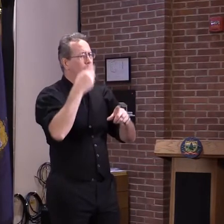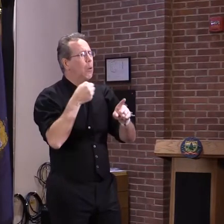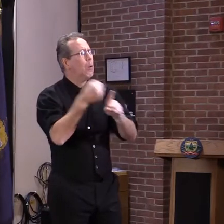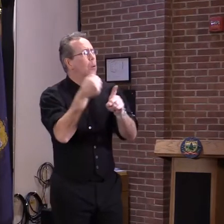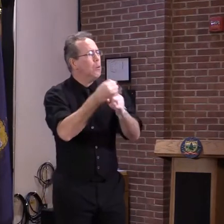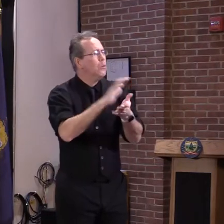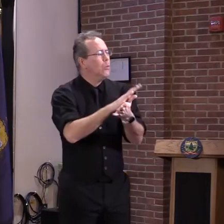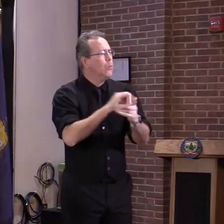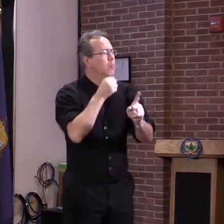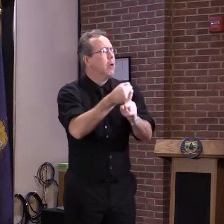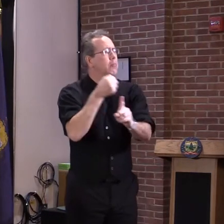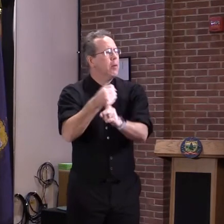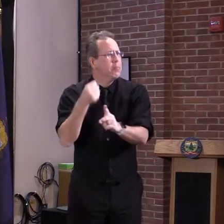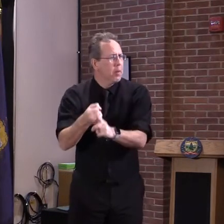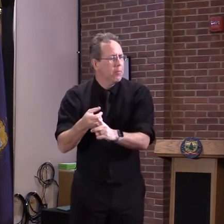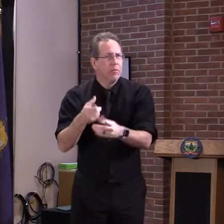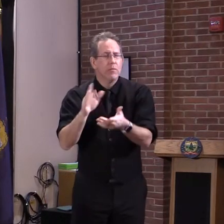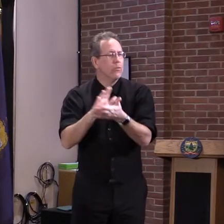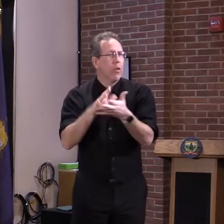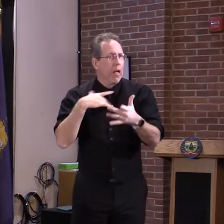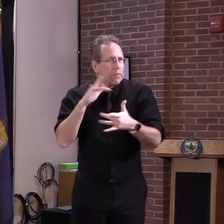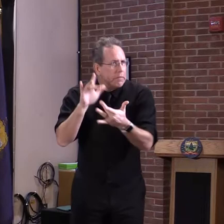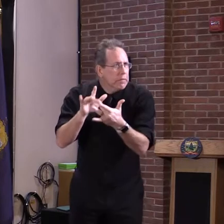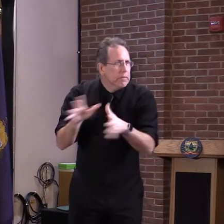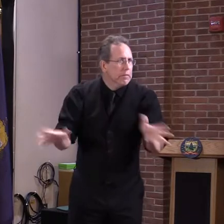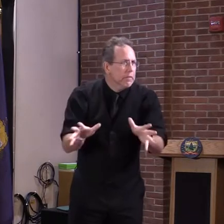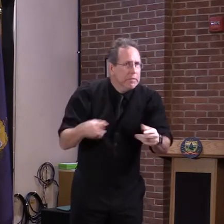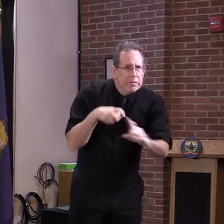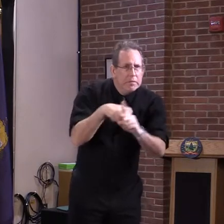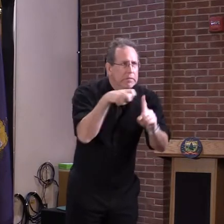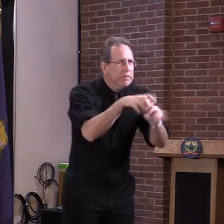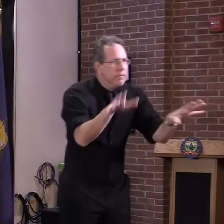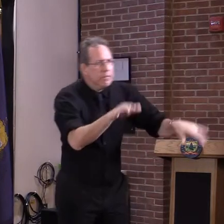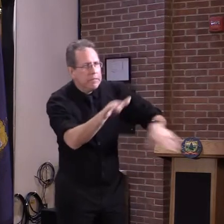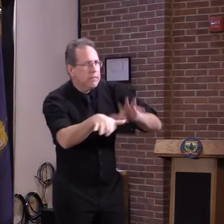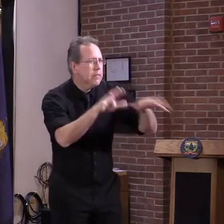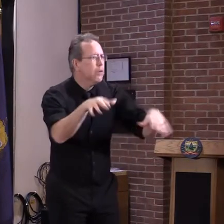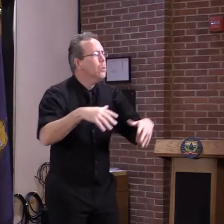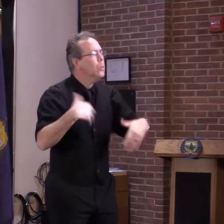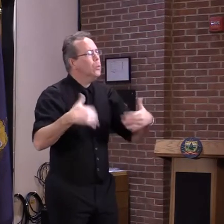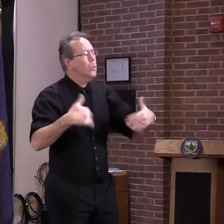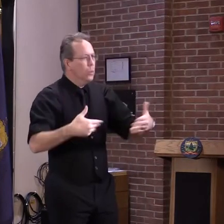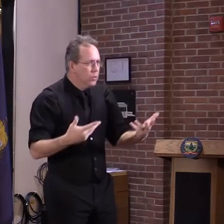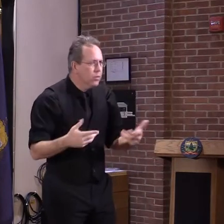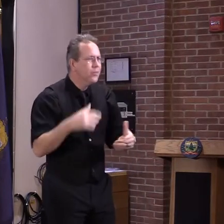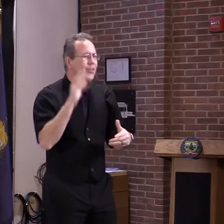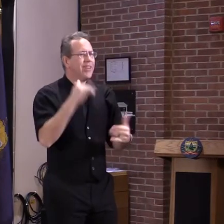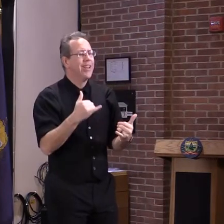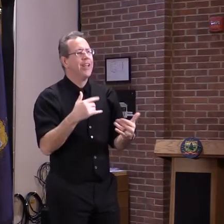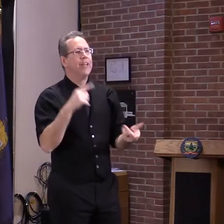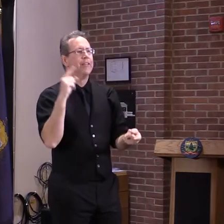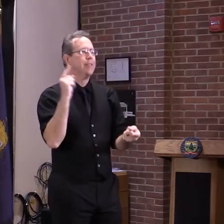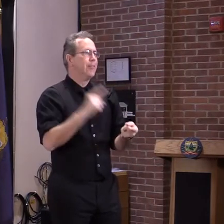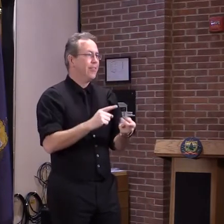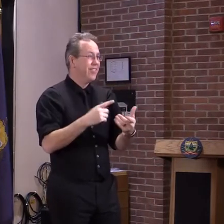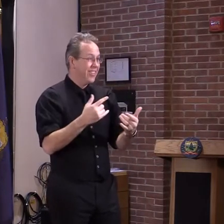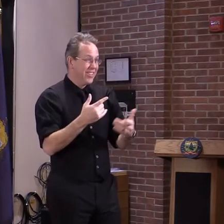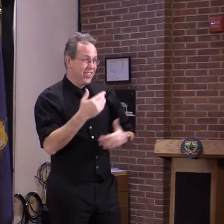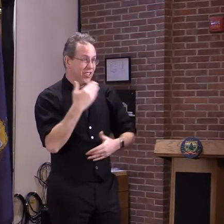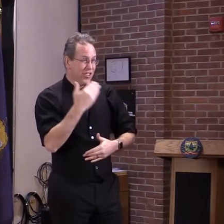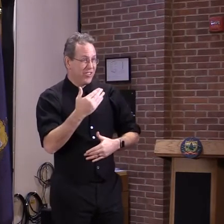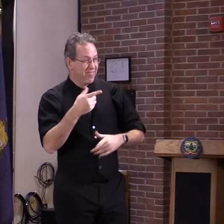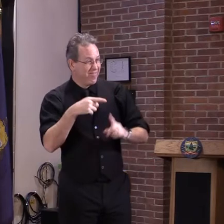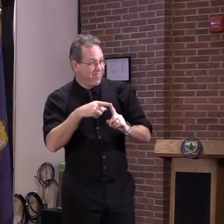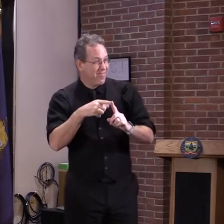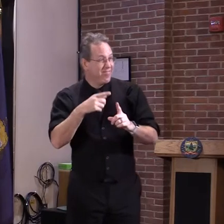involved with contact tracing and so forth, the same folks that complete the survey. So we haven't had a good read on what the broader